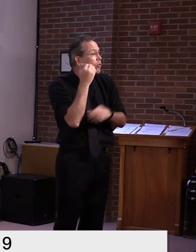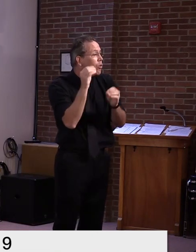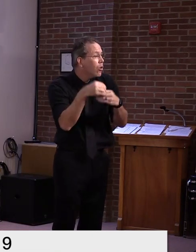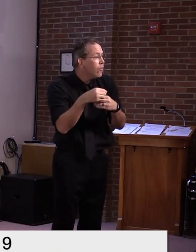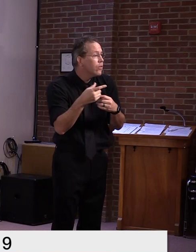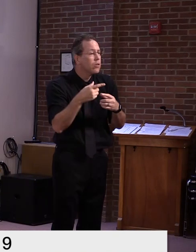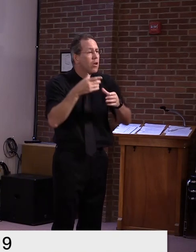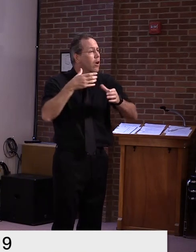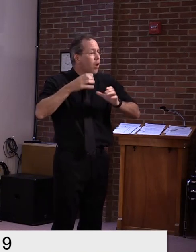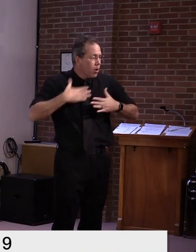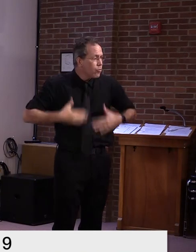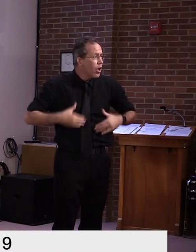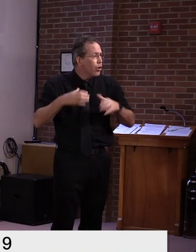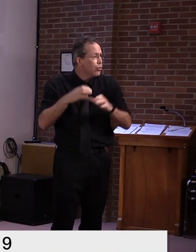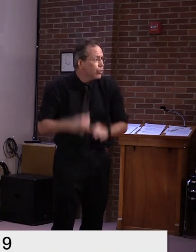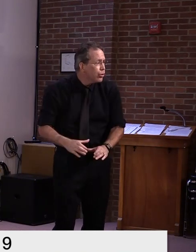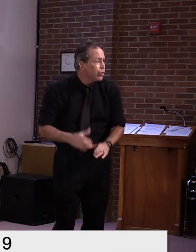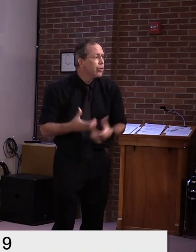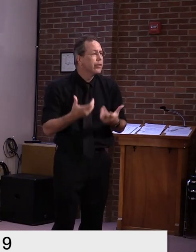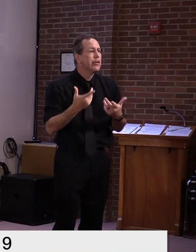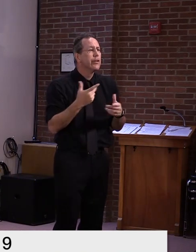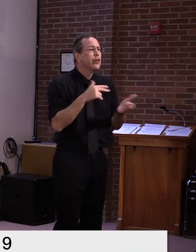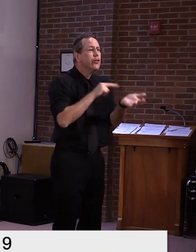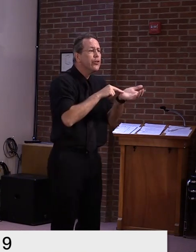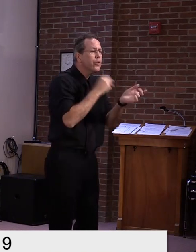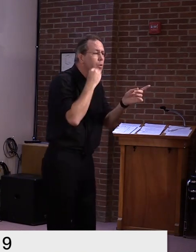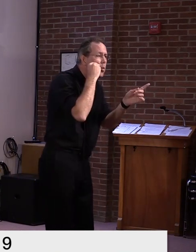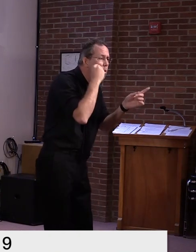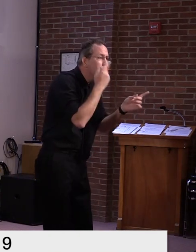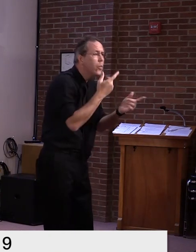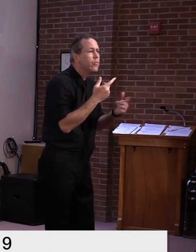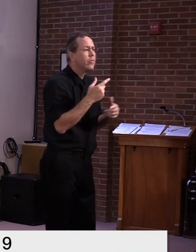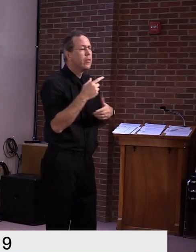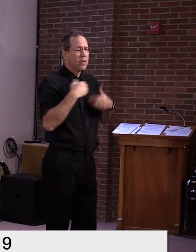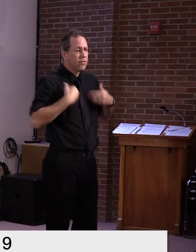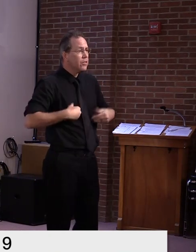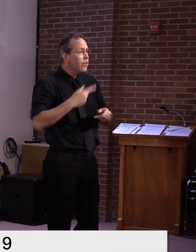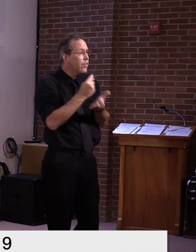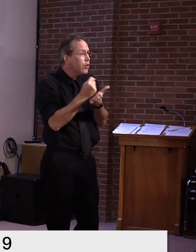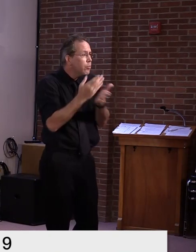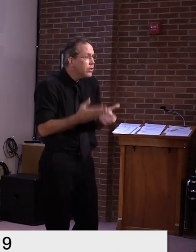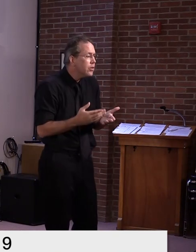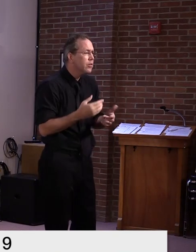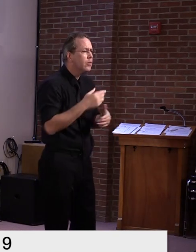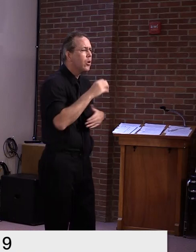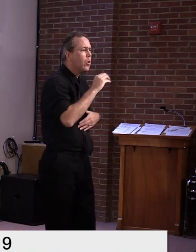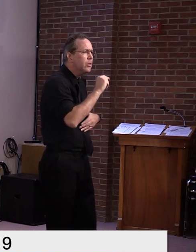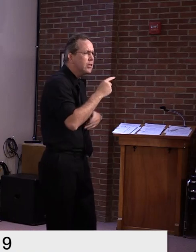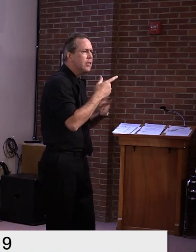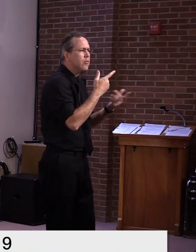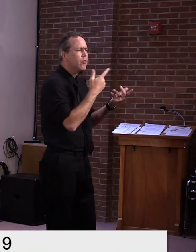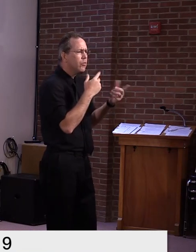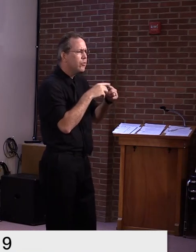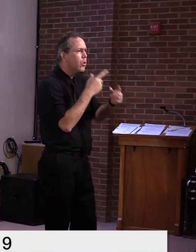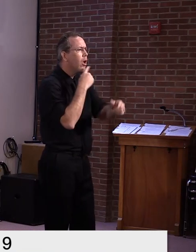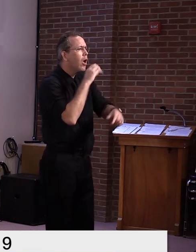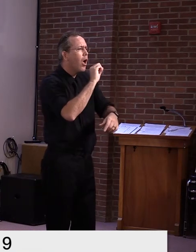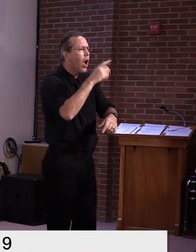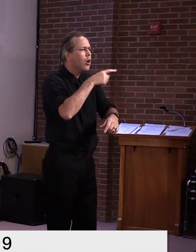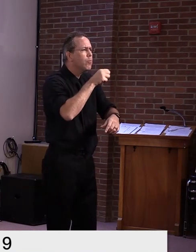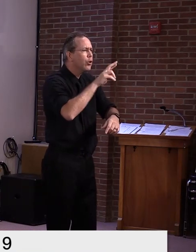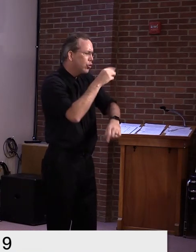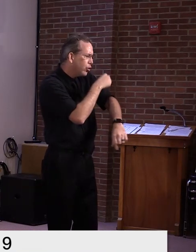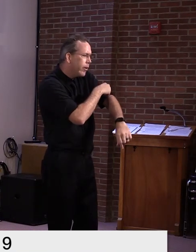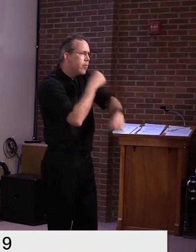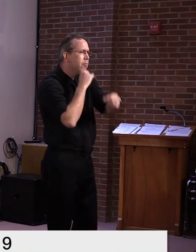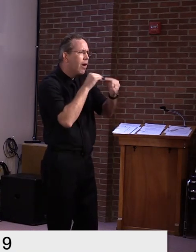home, physical therapists, assisted living and long-term care facilities, acupuncturists, neuropath physicians,